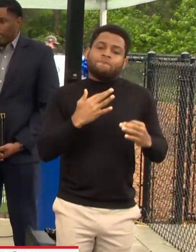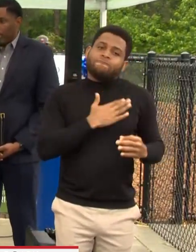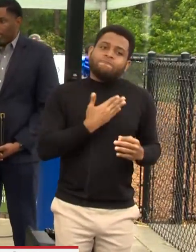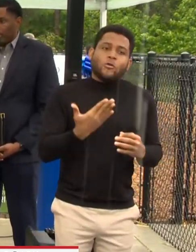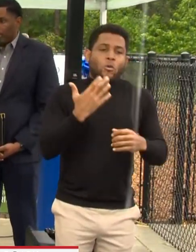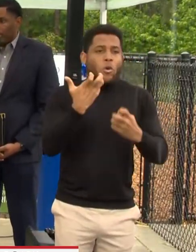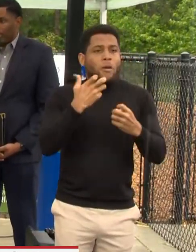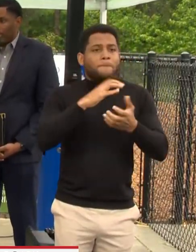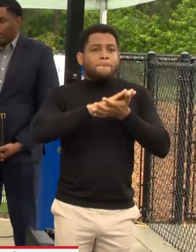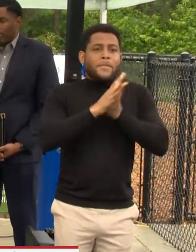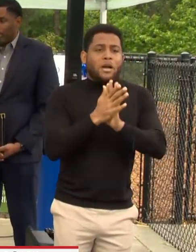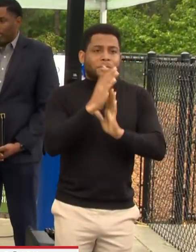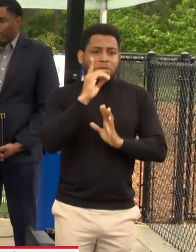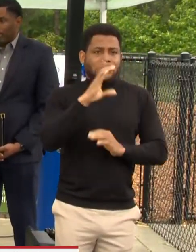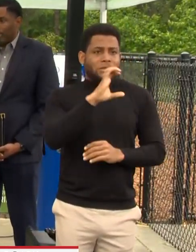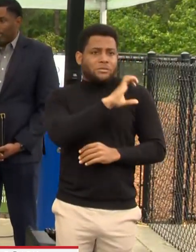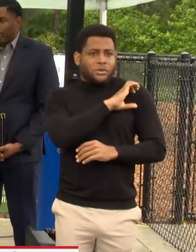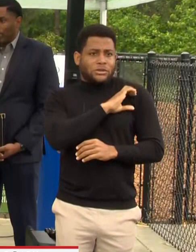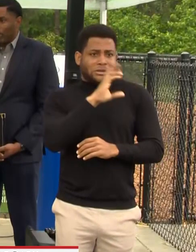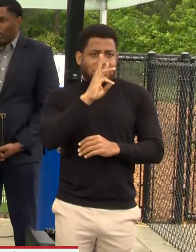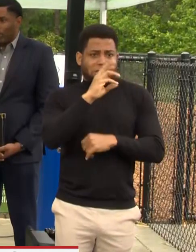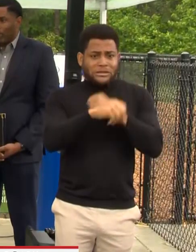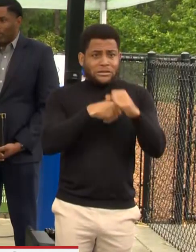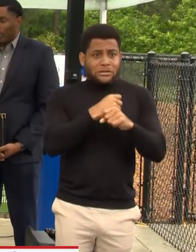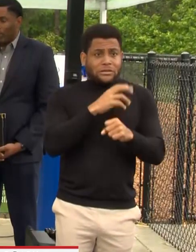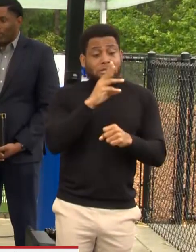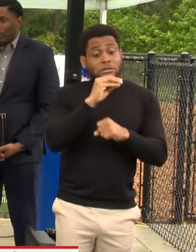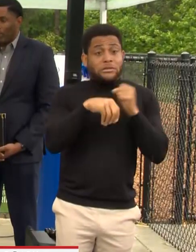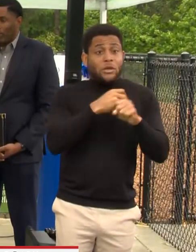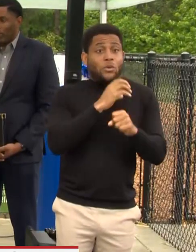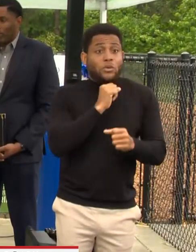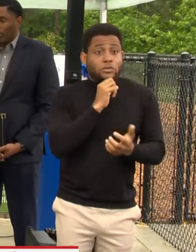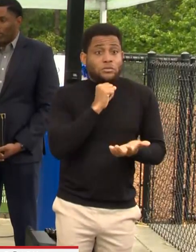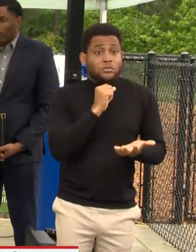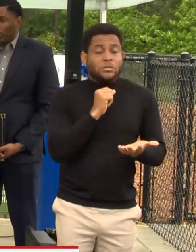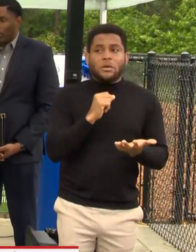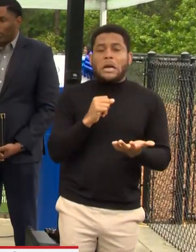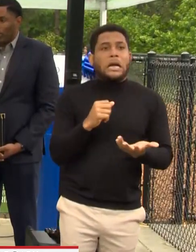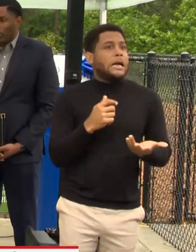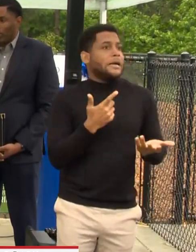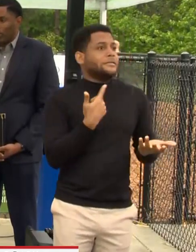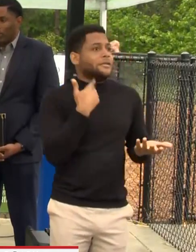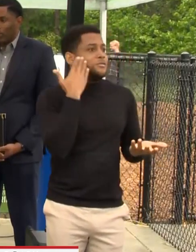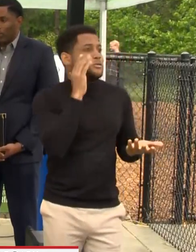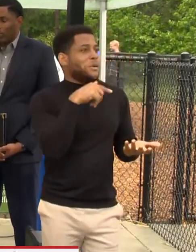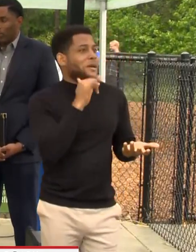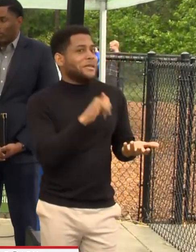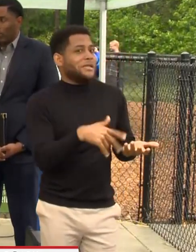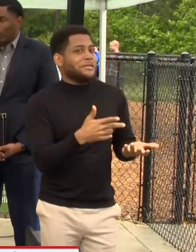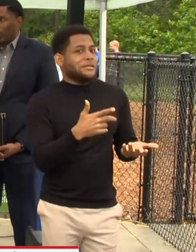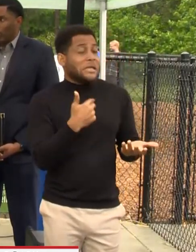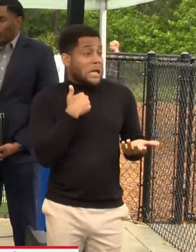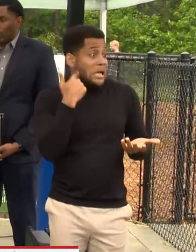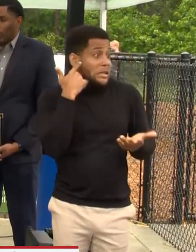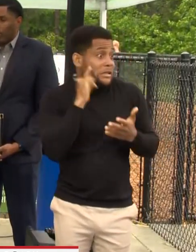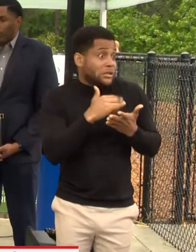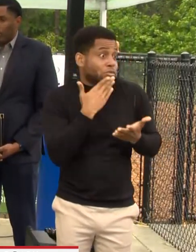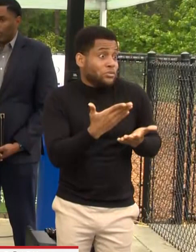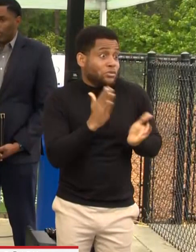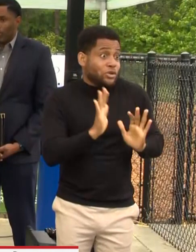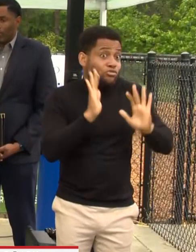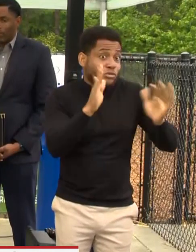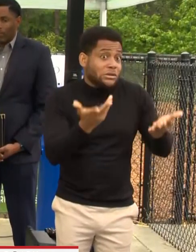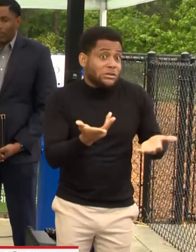old? I wasn't aware of that, Mark. I think it's great as long as he